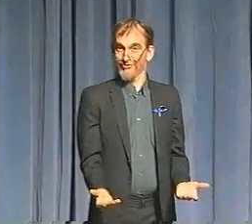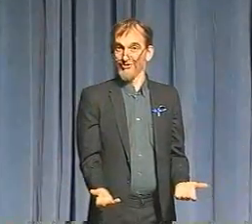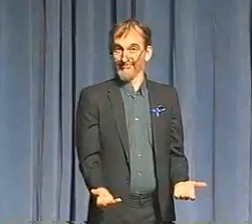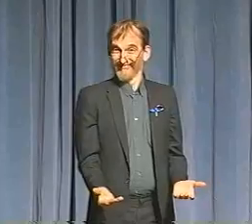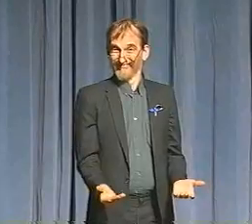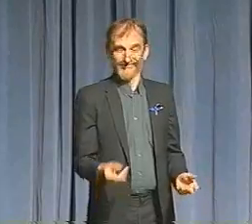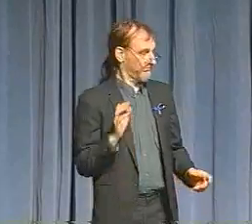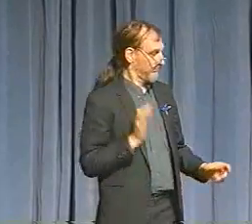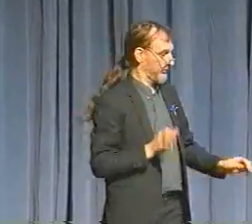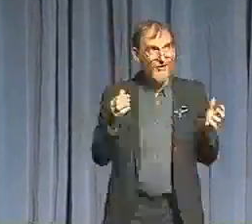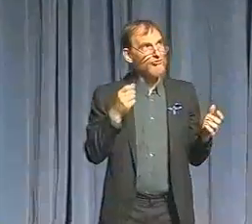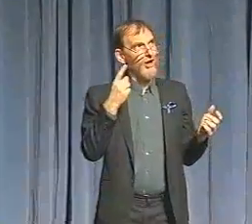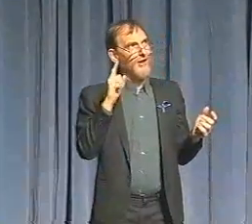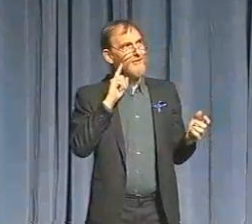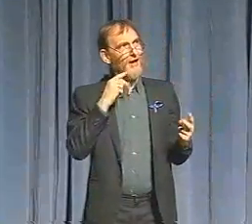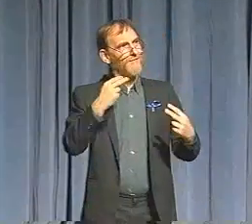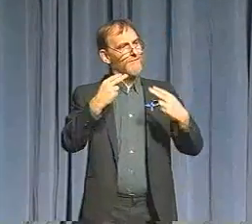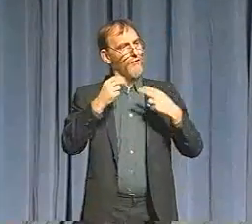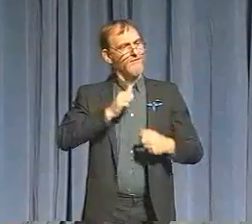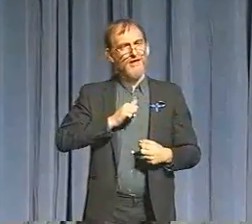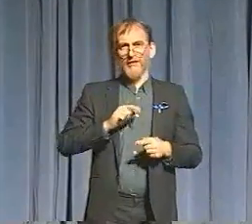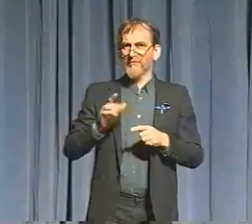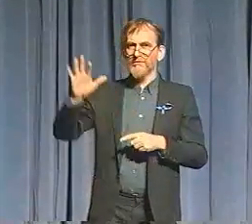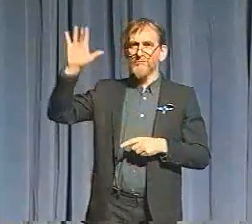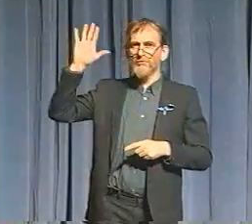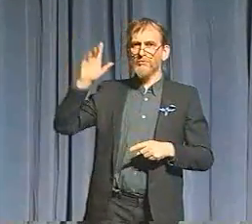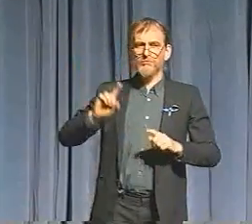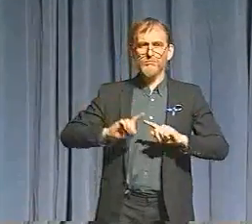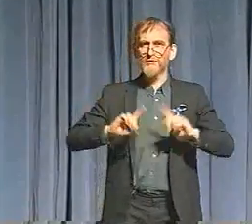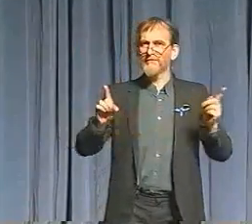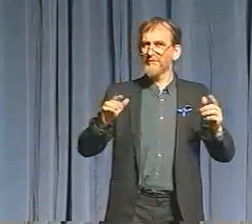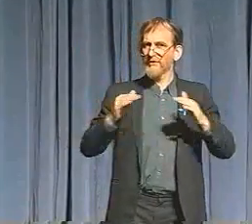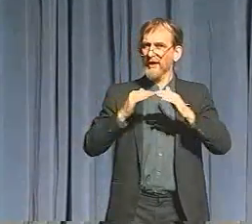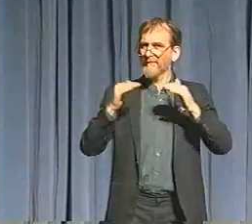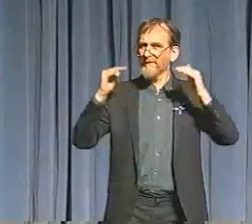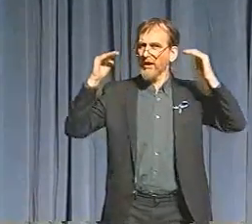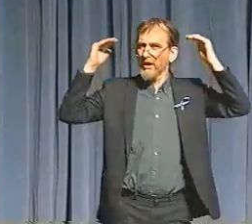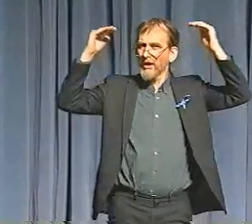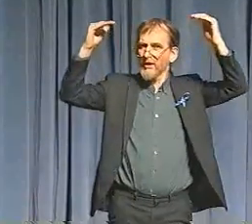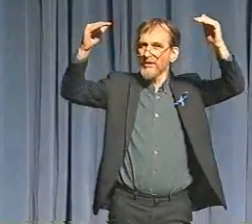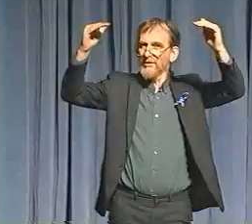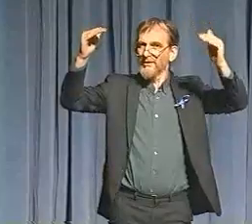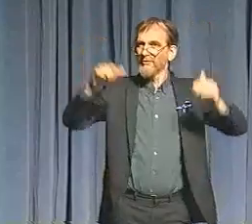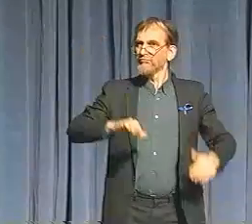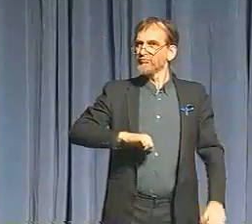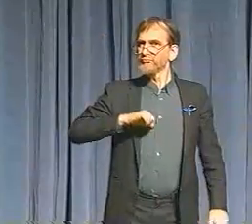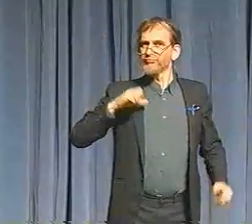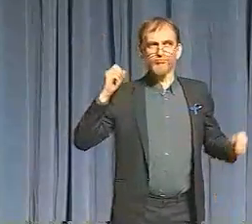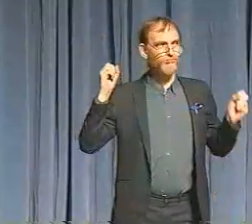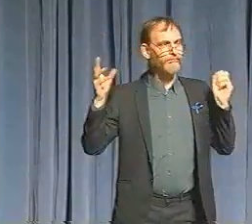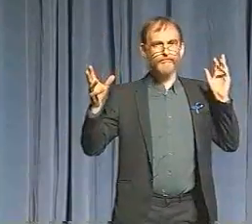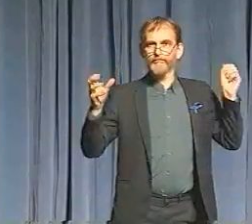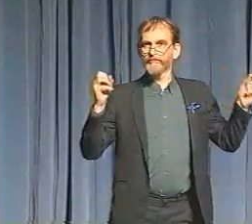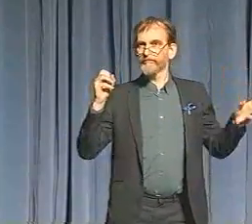and they would decide who discussions at these banquets that I've included in my book, but I don't have time to discuss here.